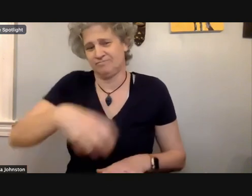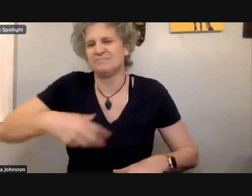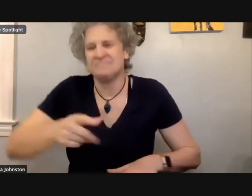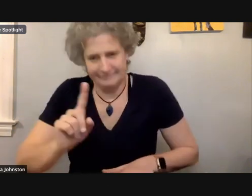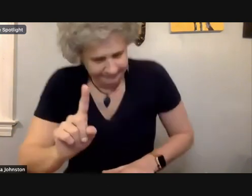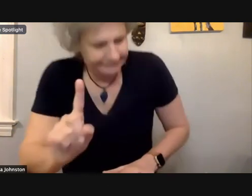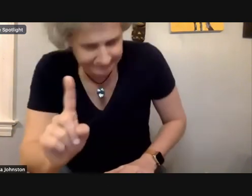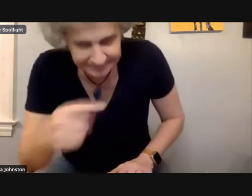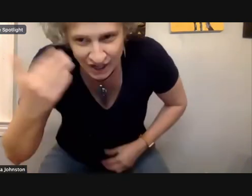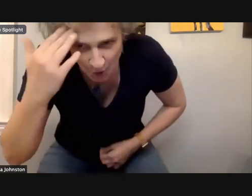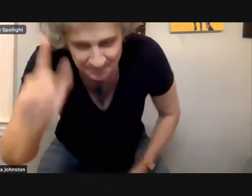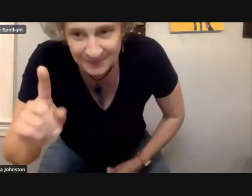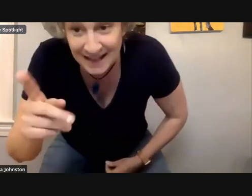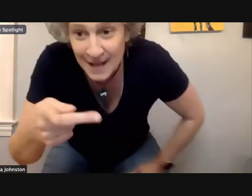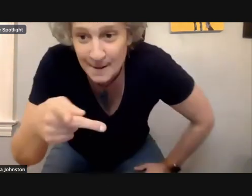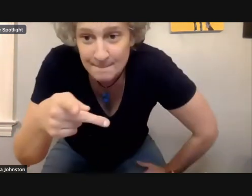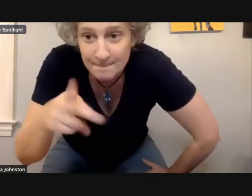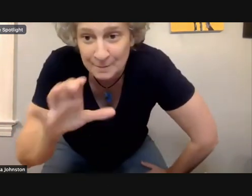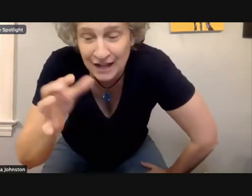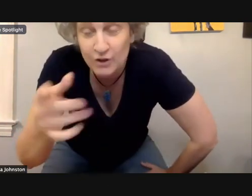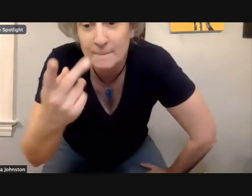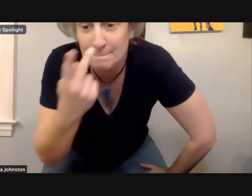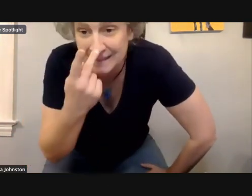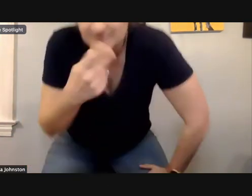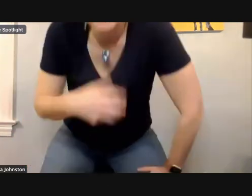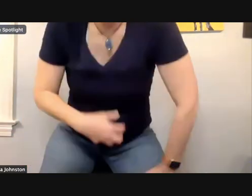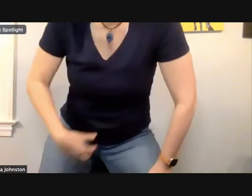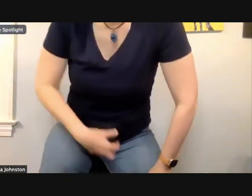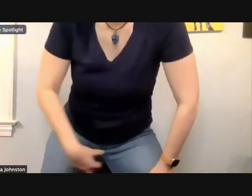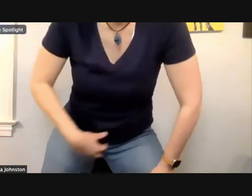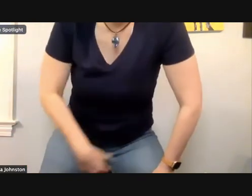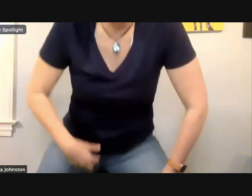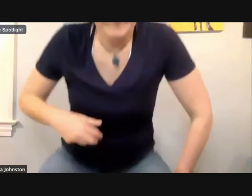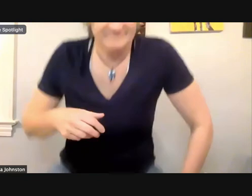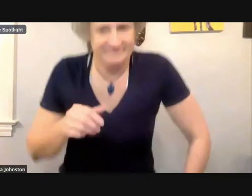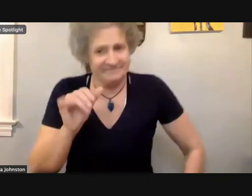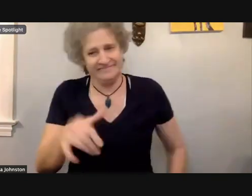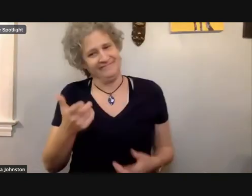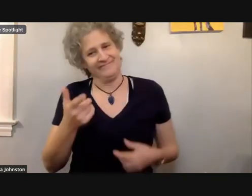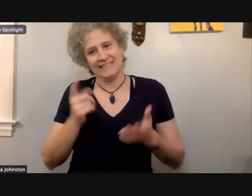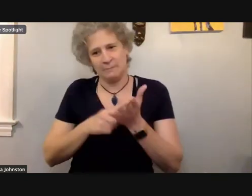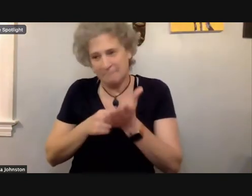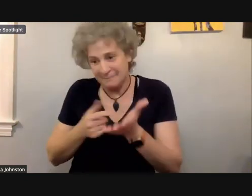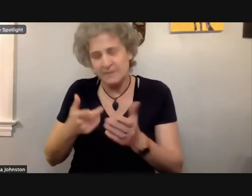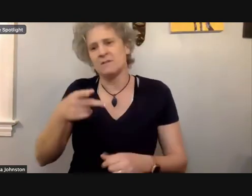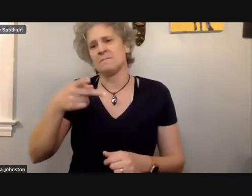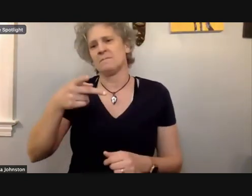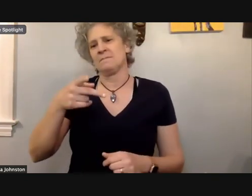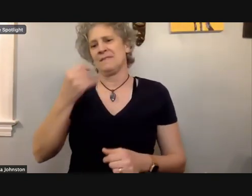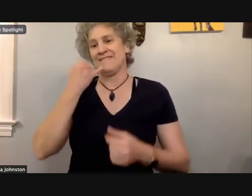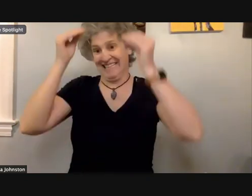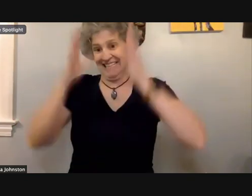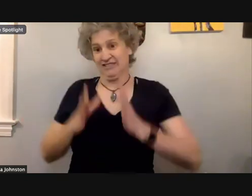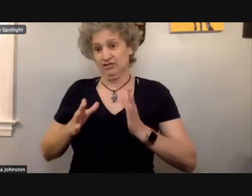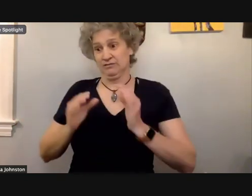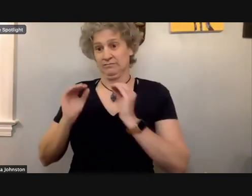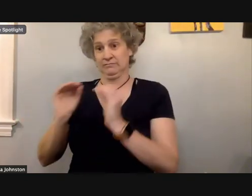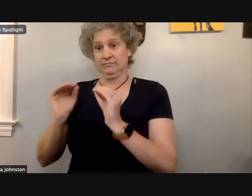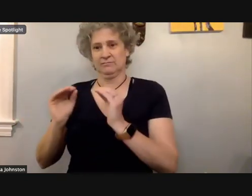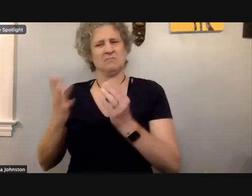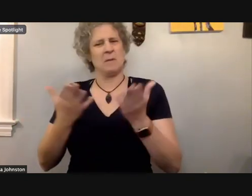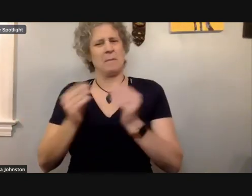Actually, yeah, I guess maybe you would just actually, no, now I know. So for example, pubic hair, you would show the